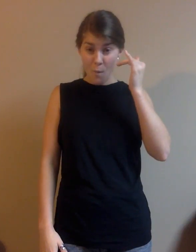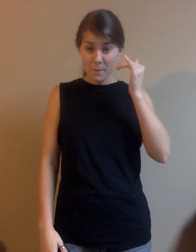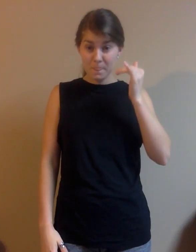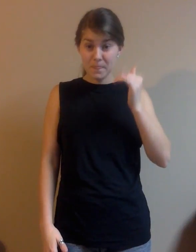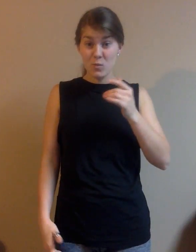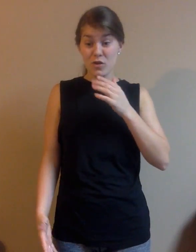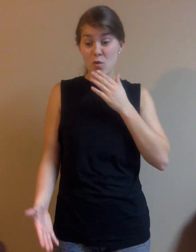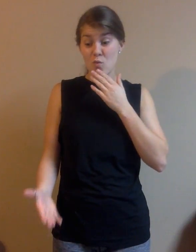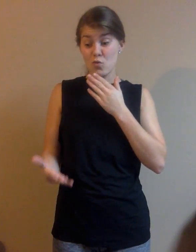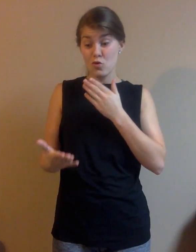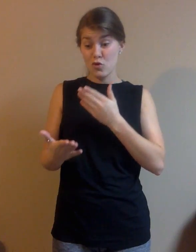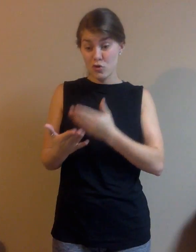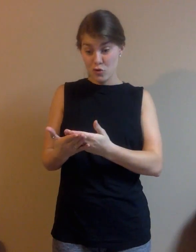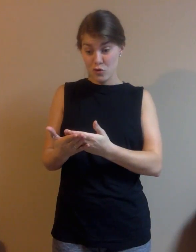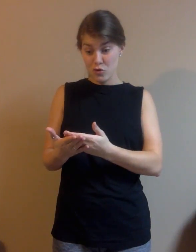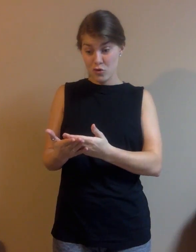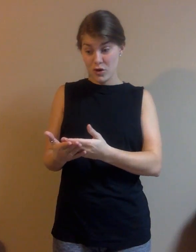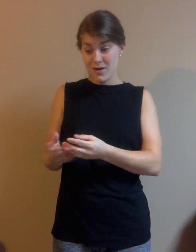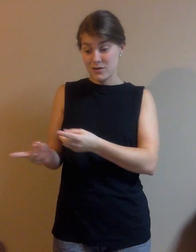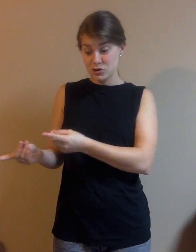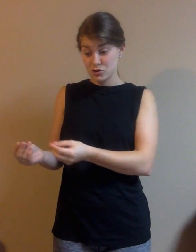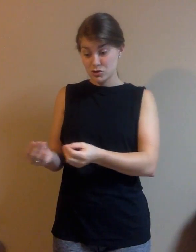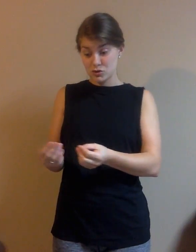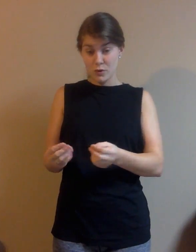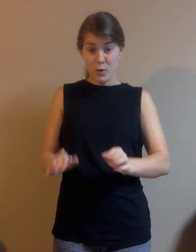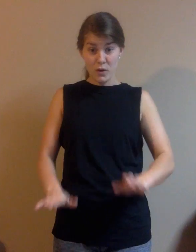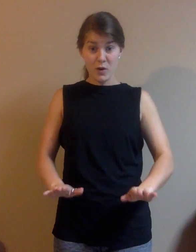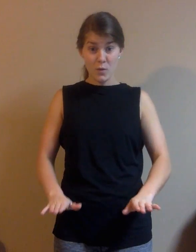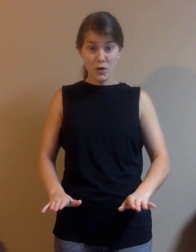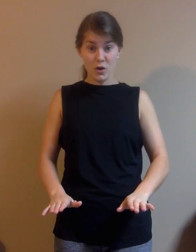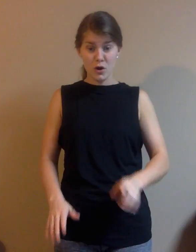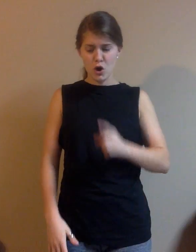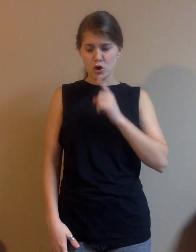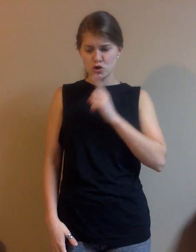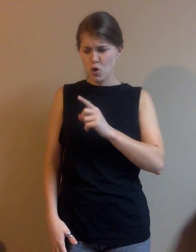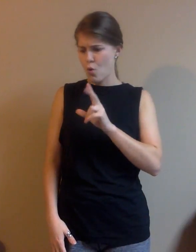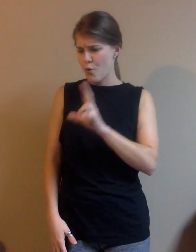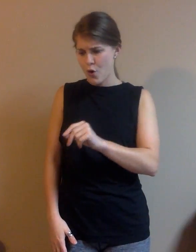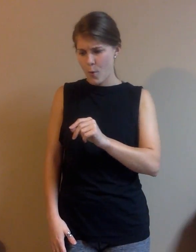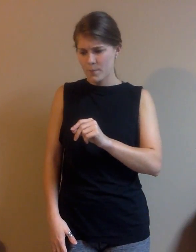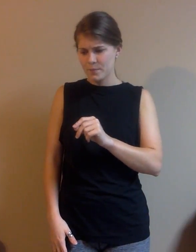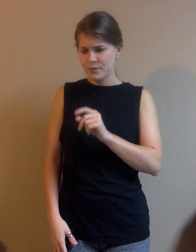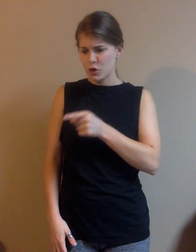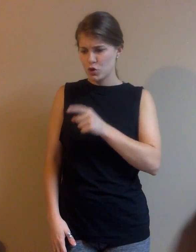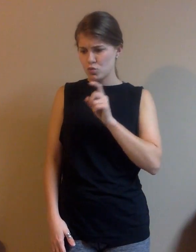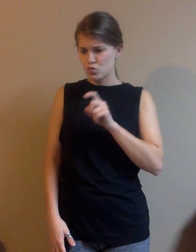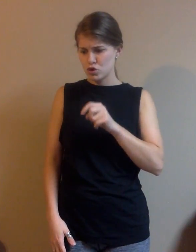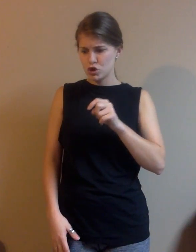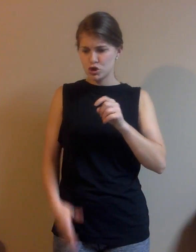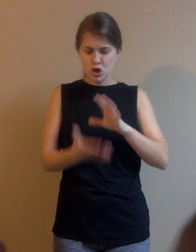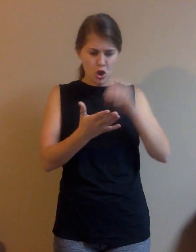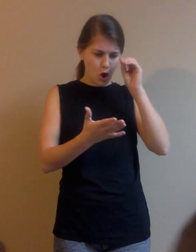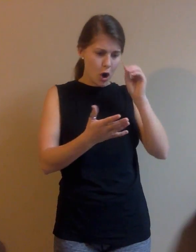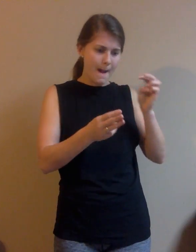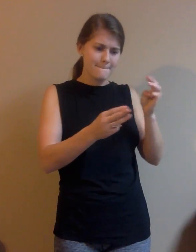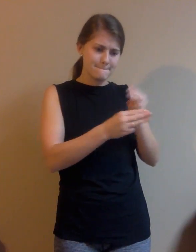can't afford to go on that way. In the next 30 years, according to UNESCO, more people worldwide will be graduating through education than since the